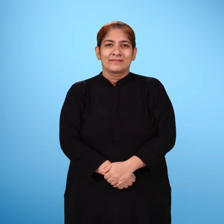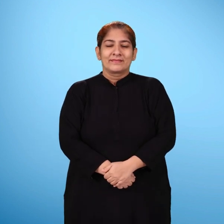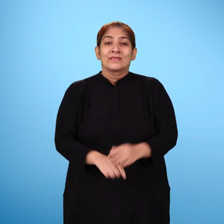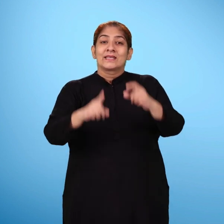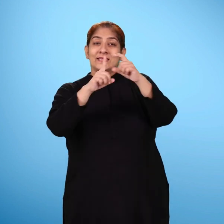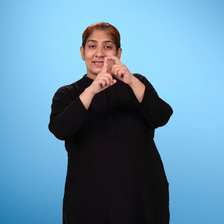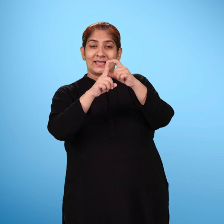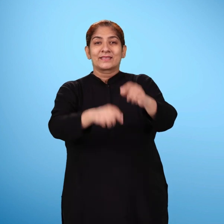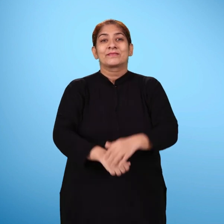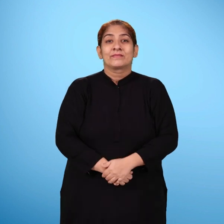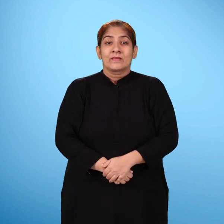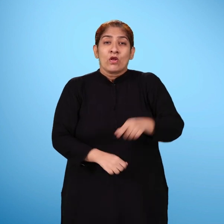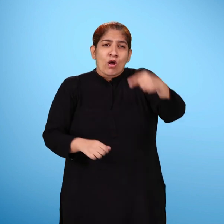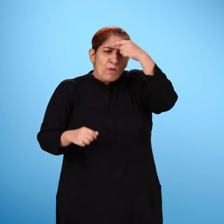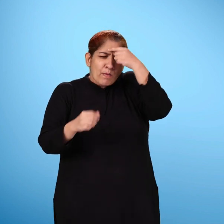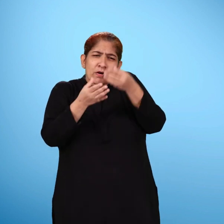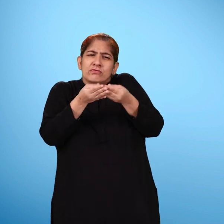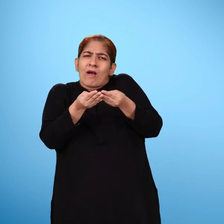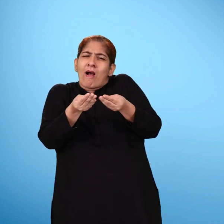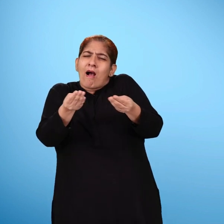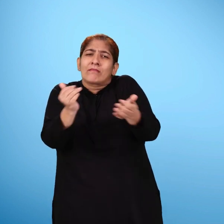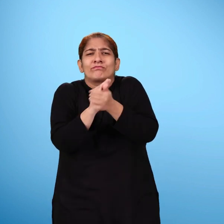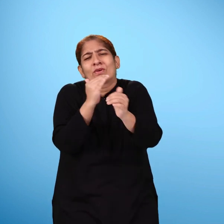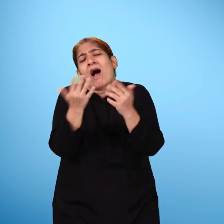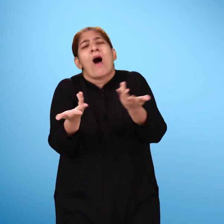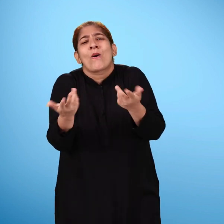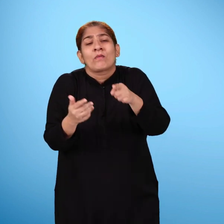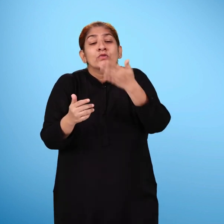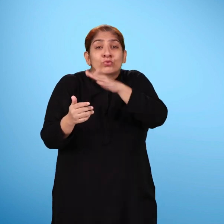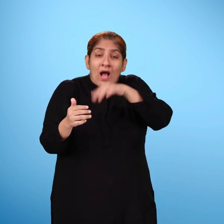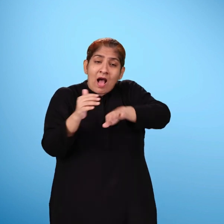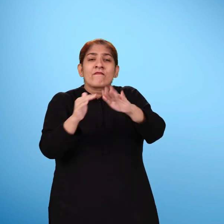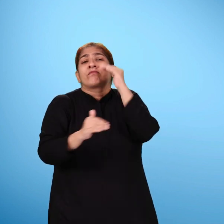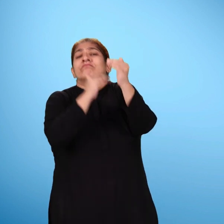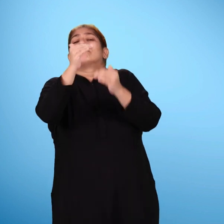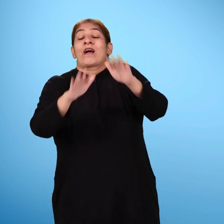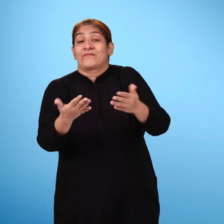Option D. Develop problem-solving skills among students.